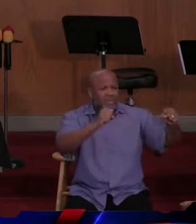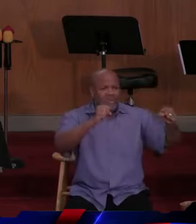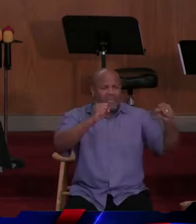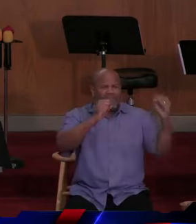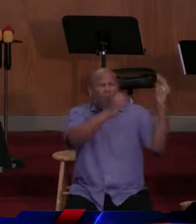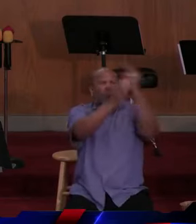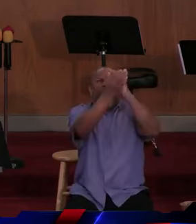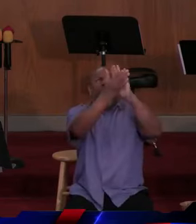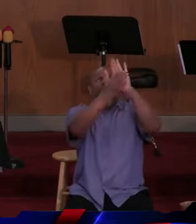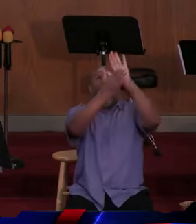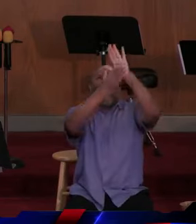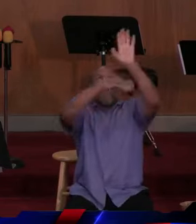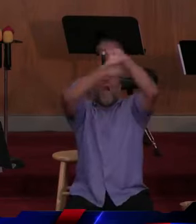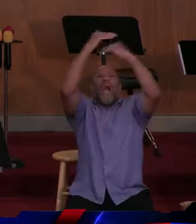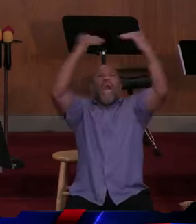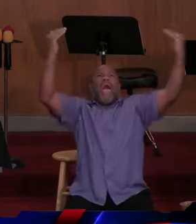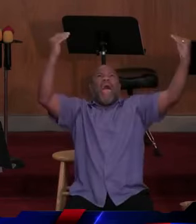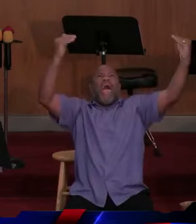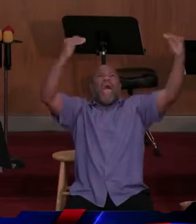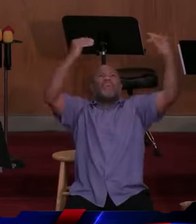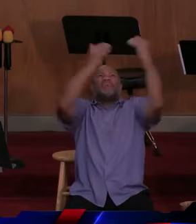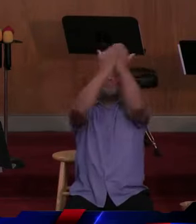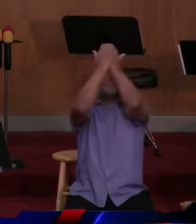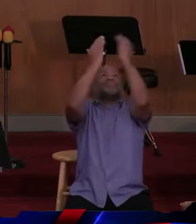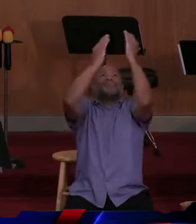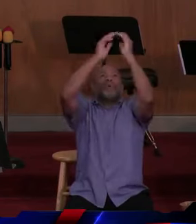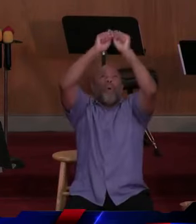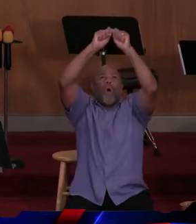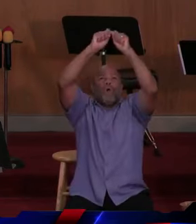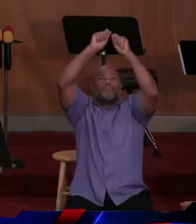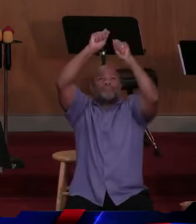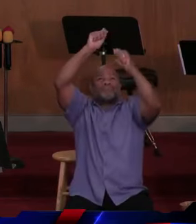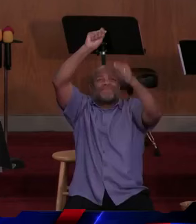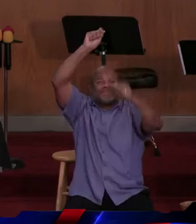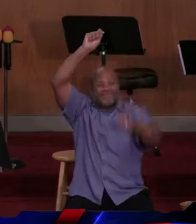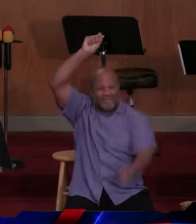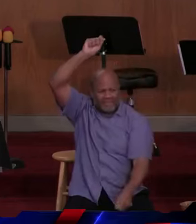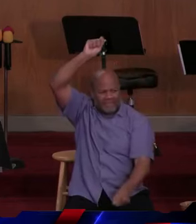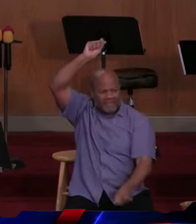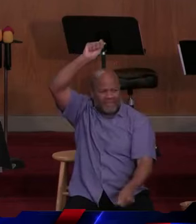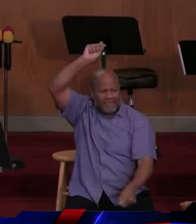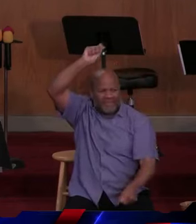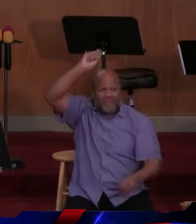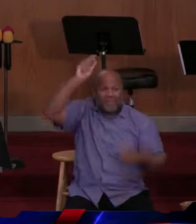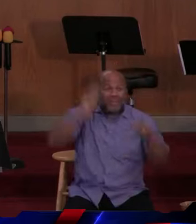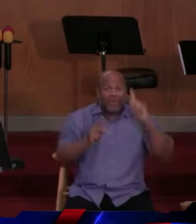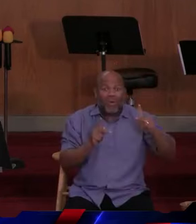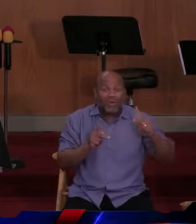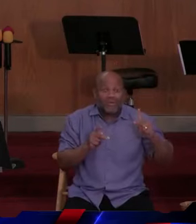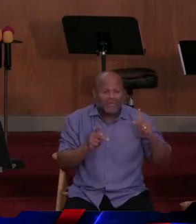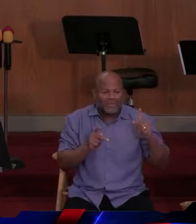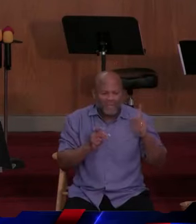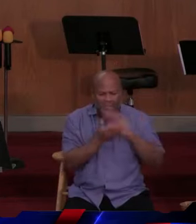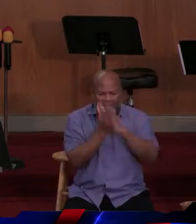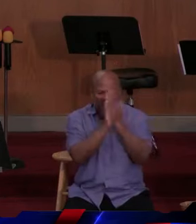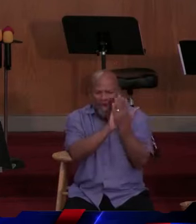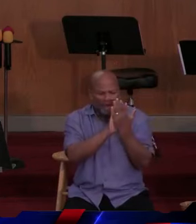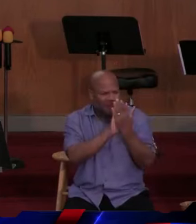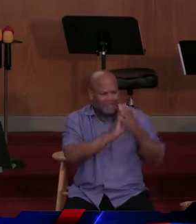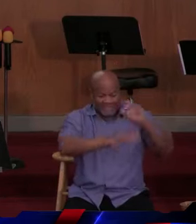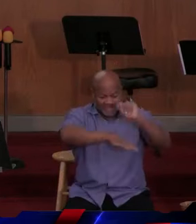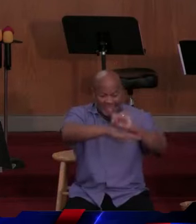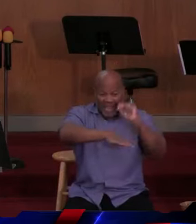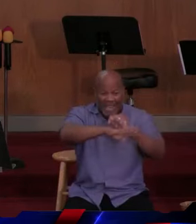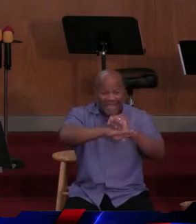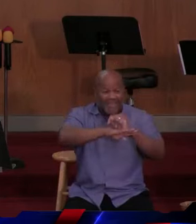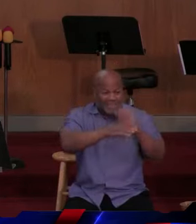of holies was torn. Watch this. The veil from the Bedouin people, when they became a tabernacle folk and built a temple, the